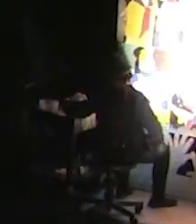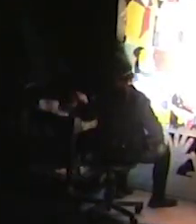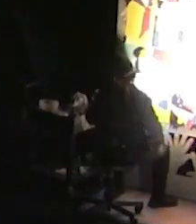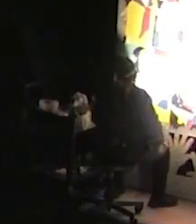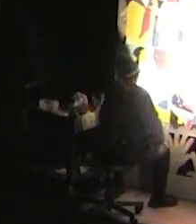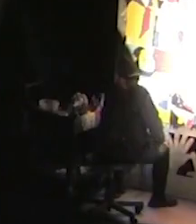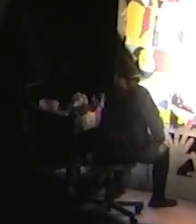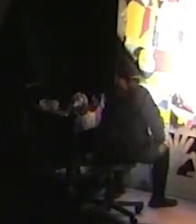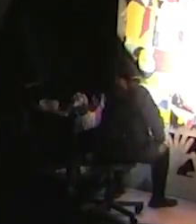Go ahead.